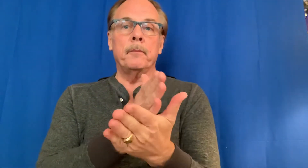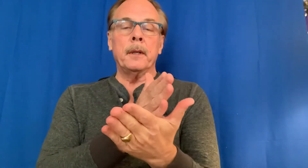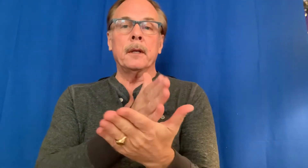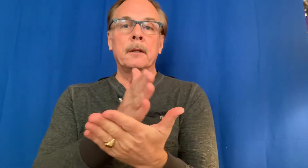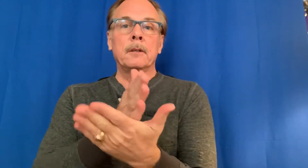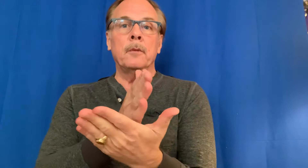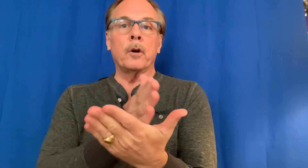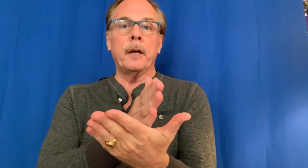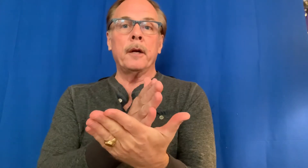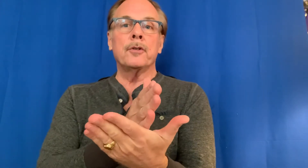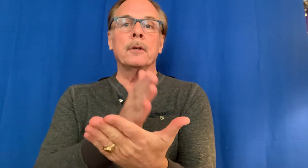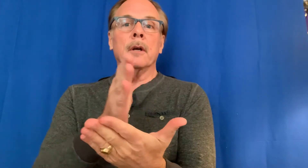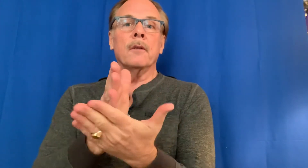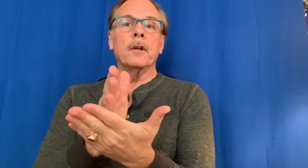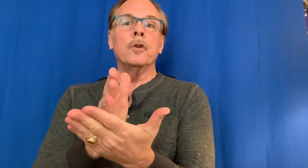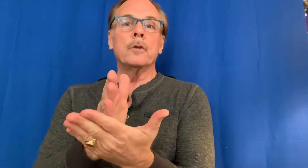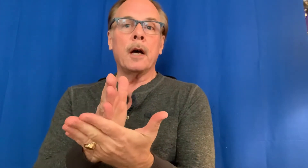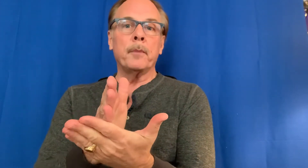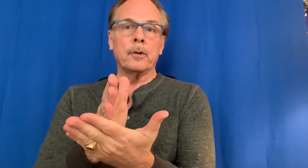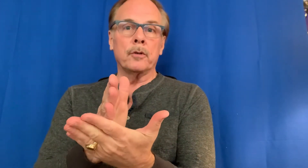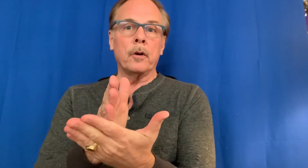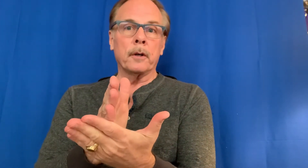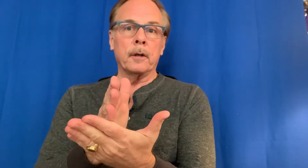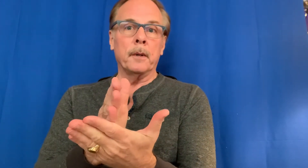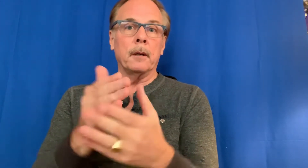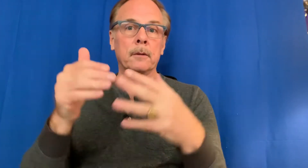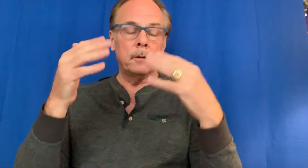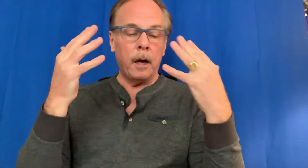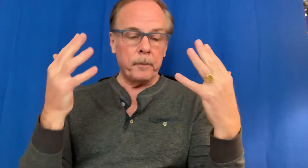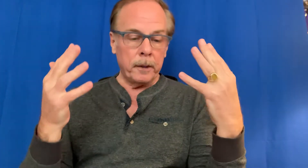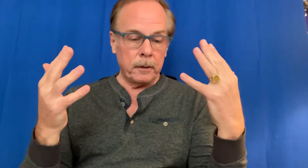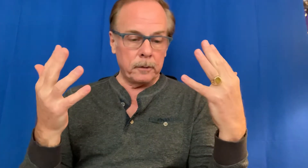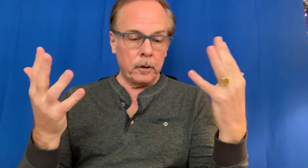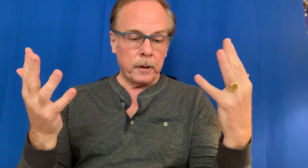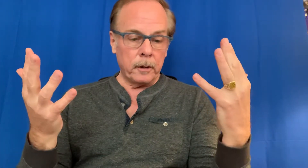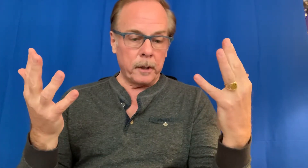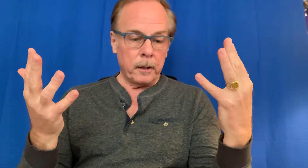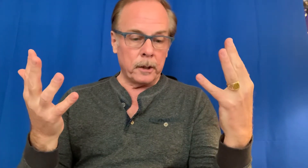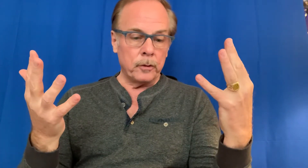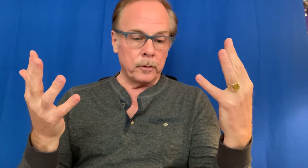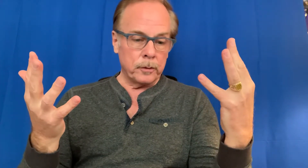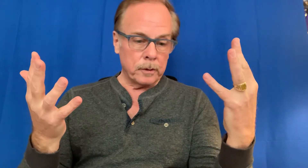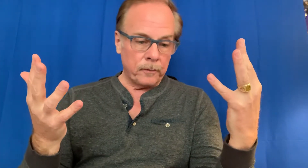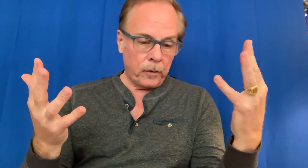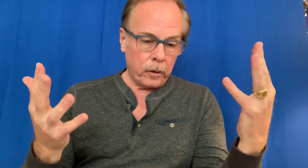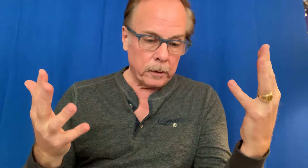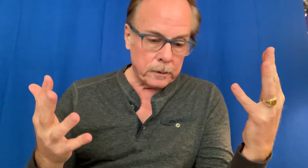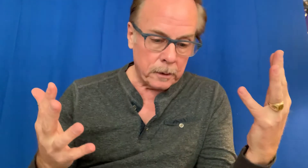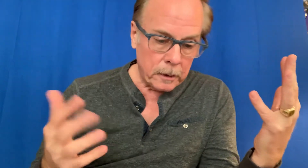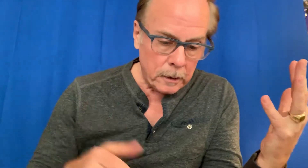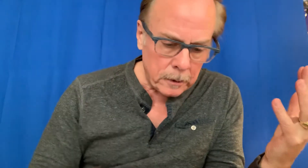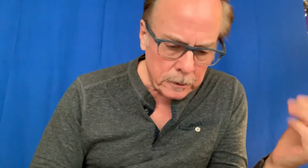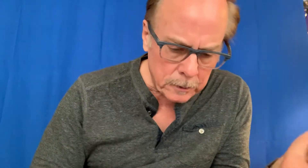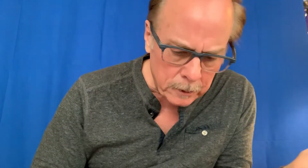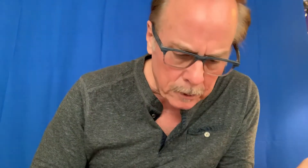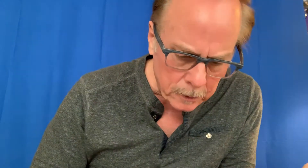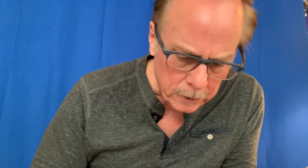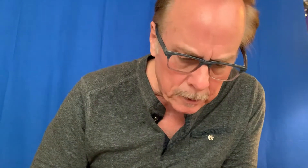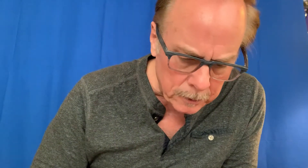begin the demarcation of a new topic you're talking about. Topic talking about introduces the forest. See, he's